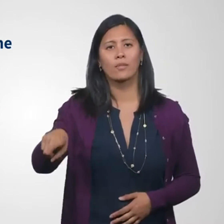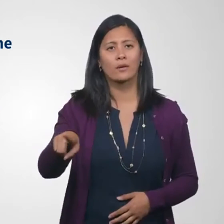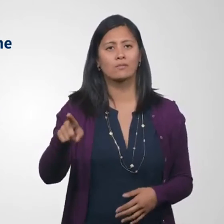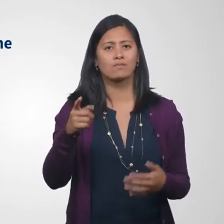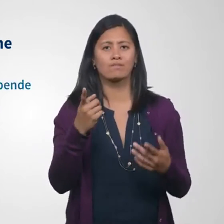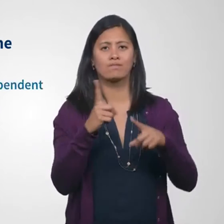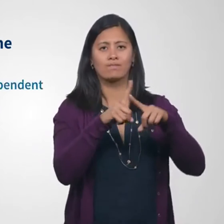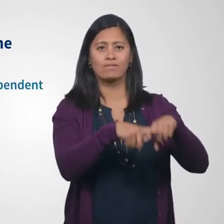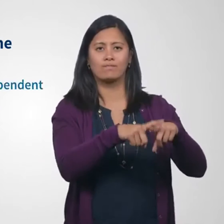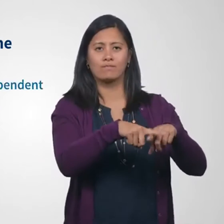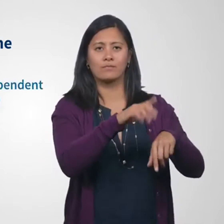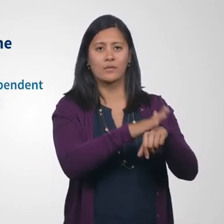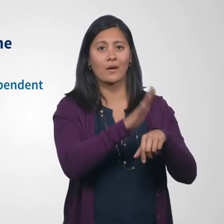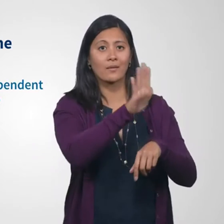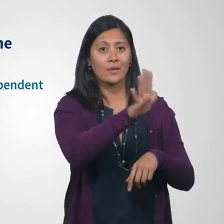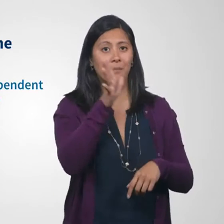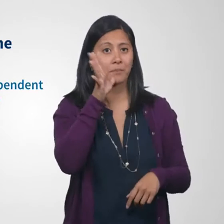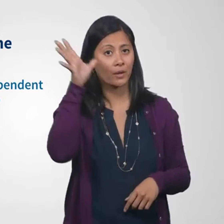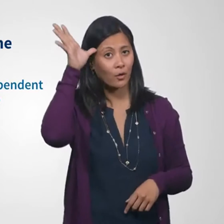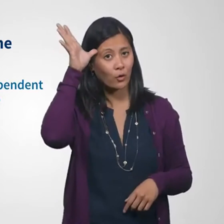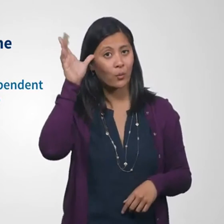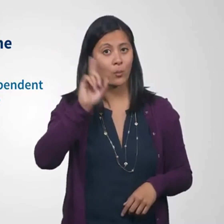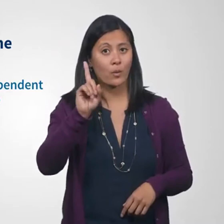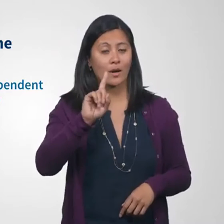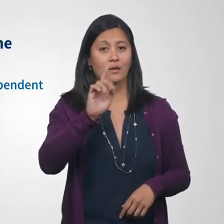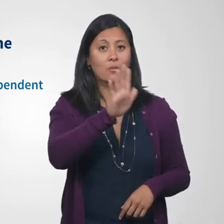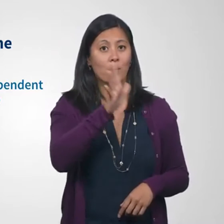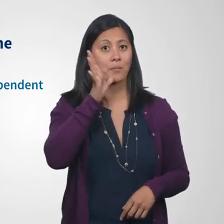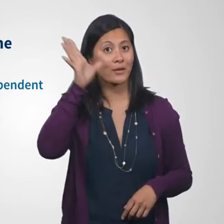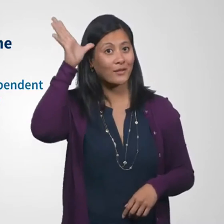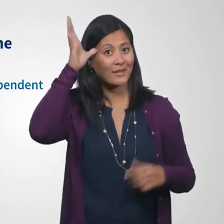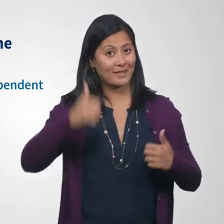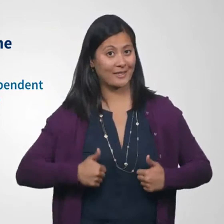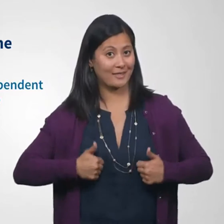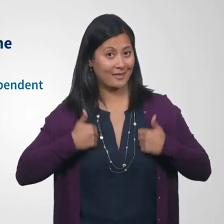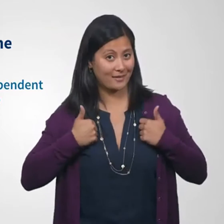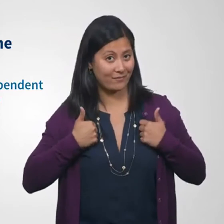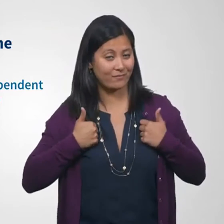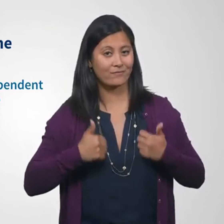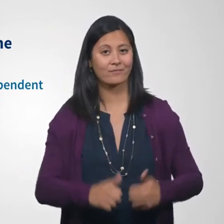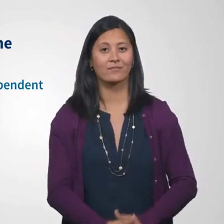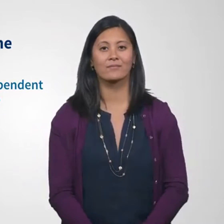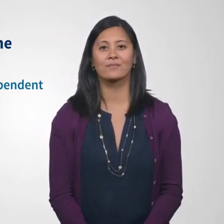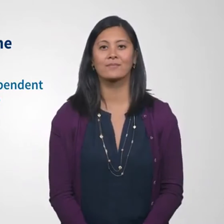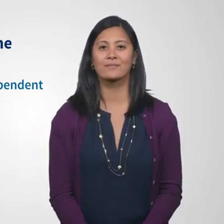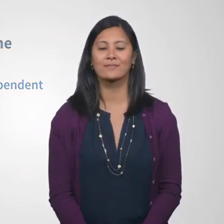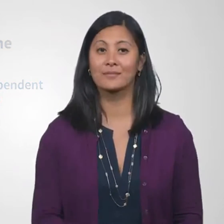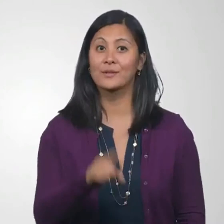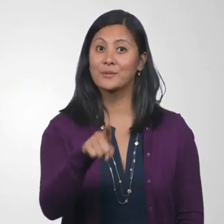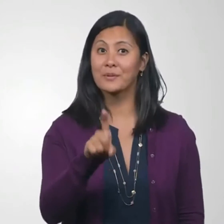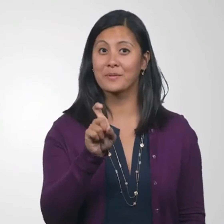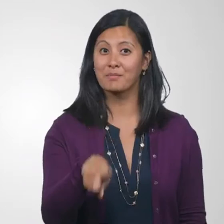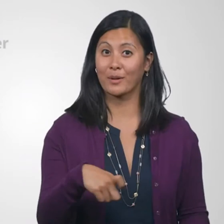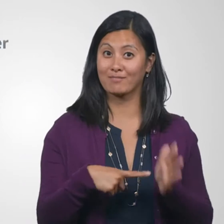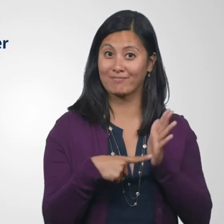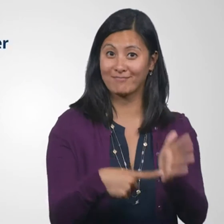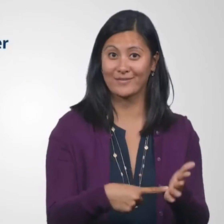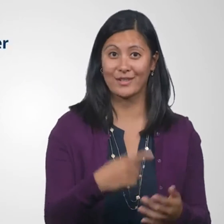Or if they are financially dependent upon their parents, where their parents reside. You must demonstrate